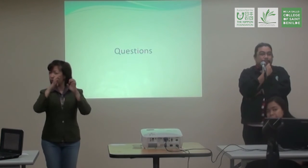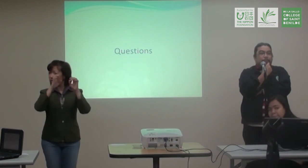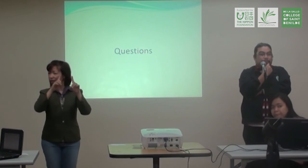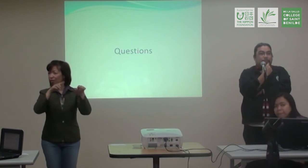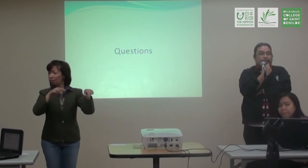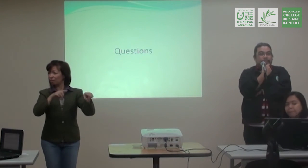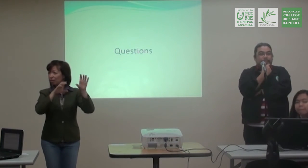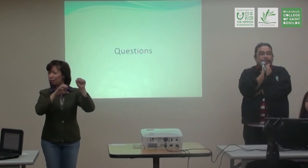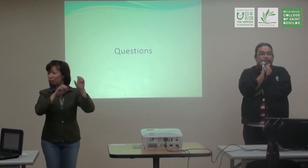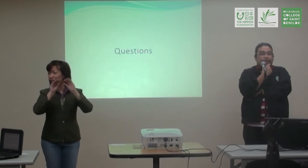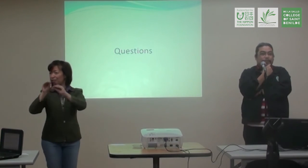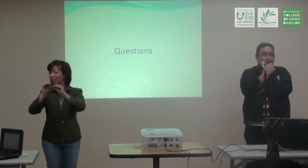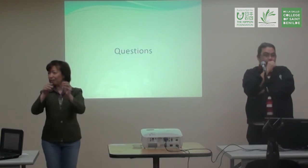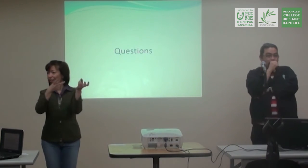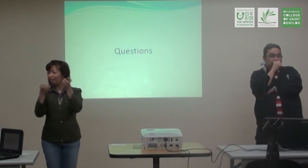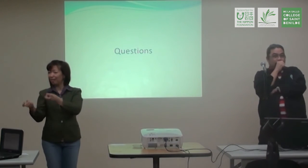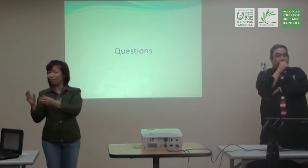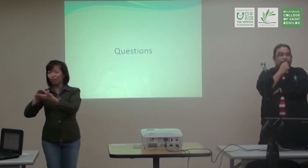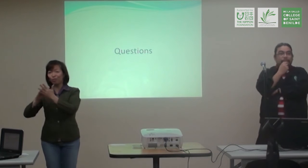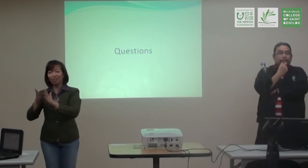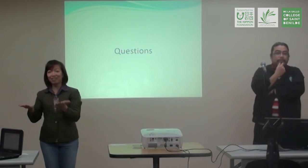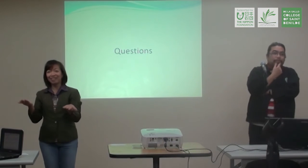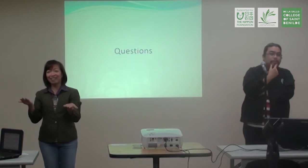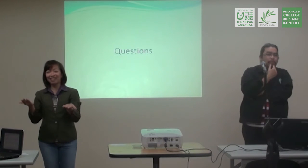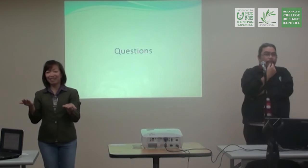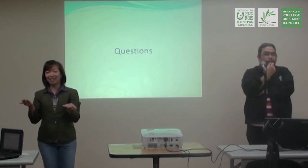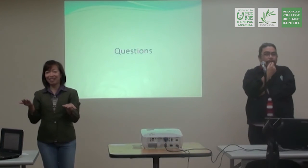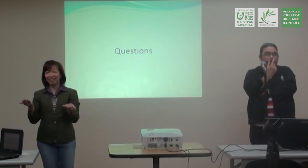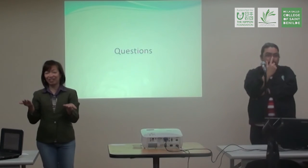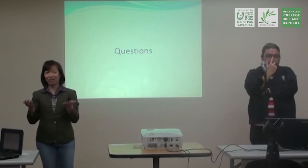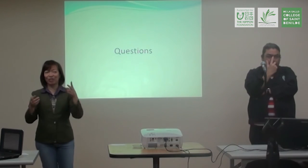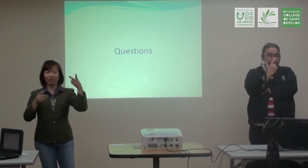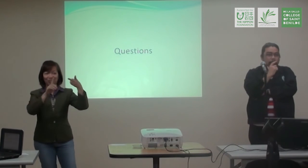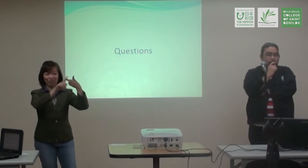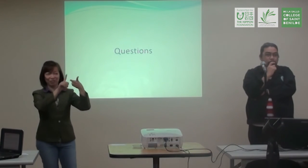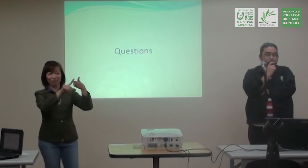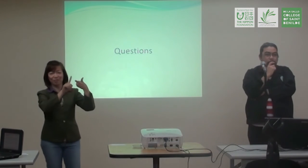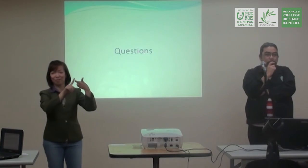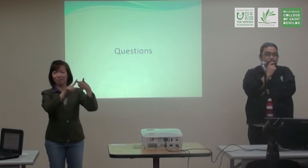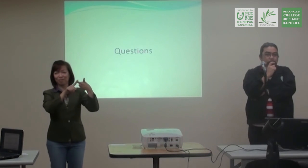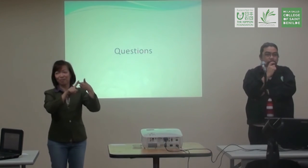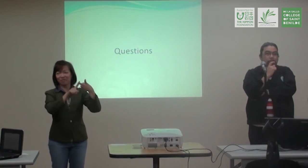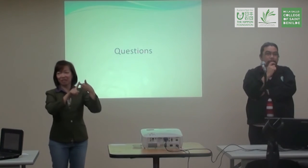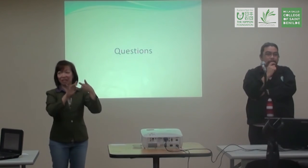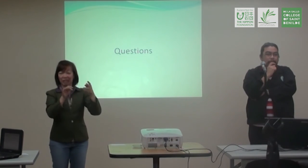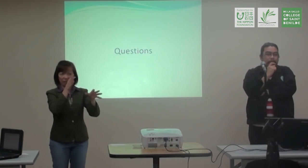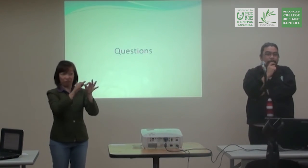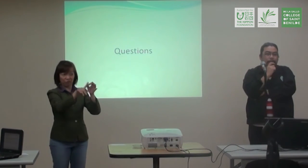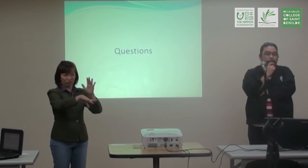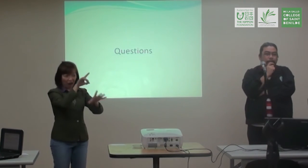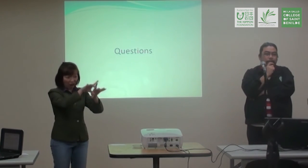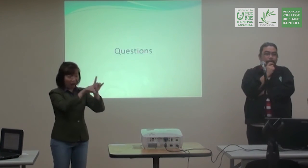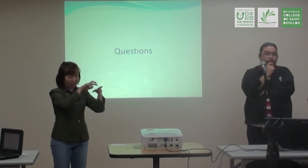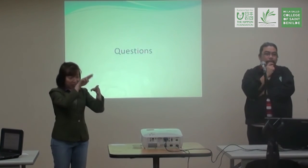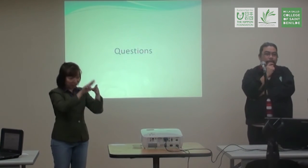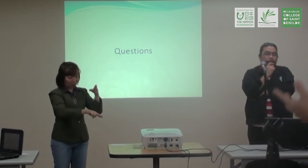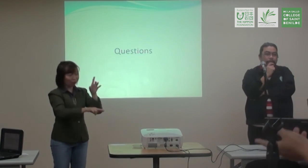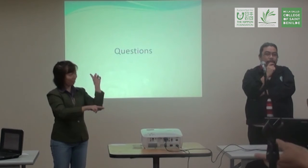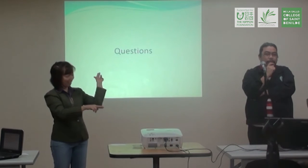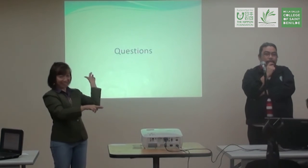we're giving them. That's one. And then the other, given this finding, what is